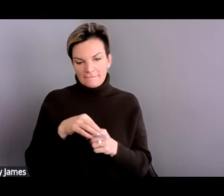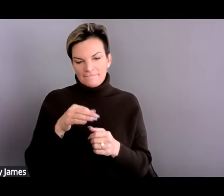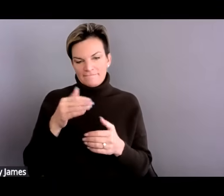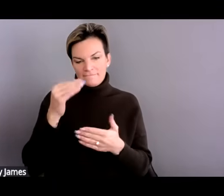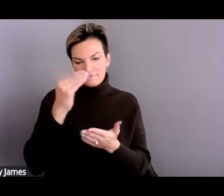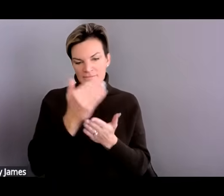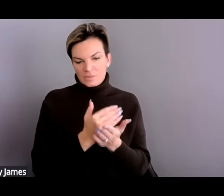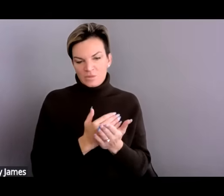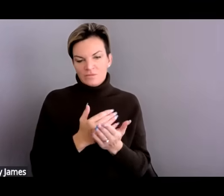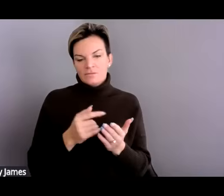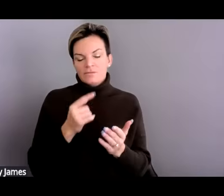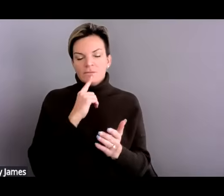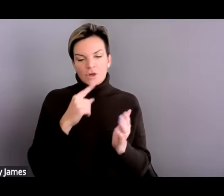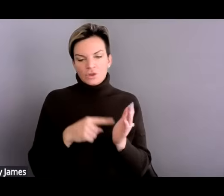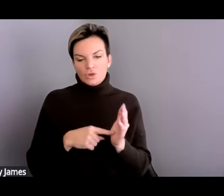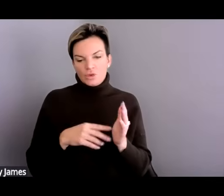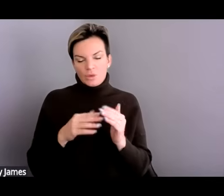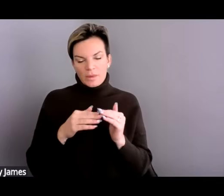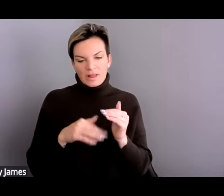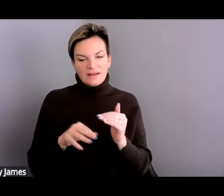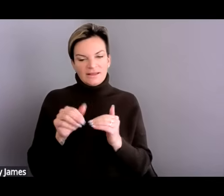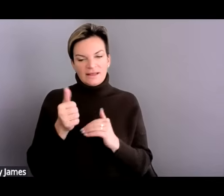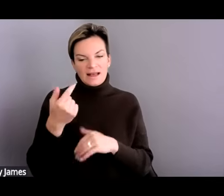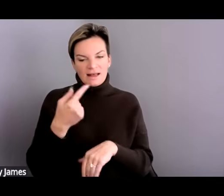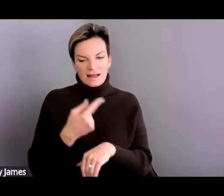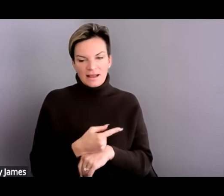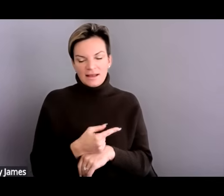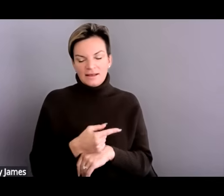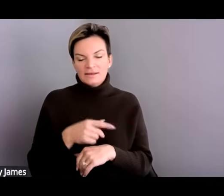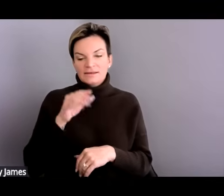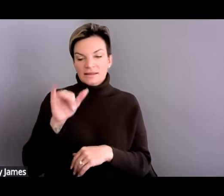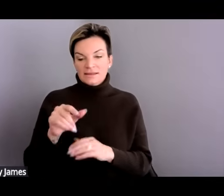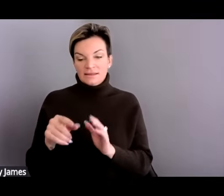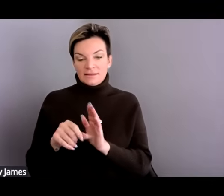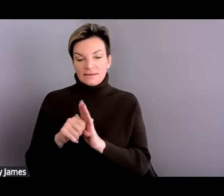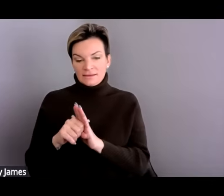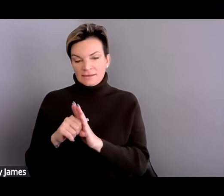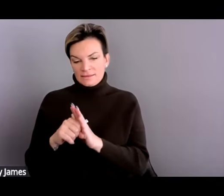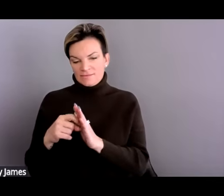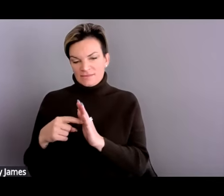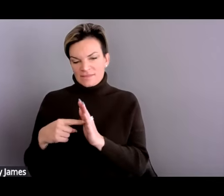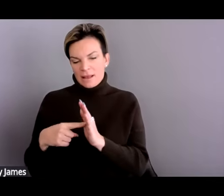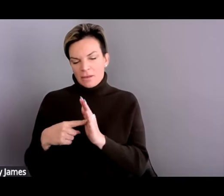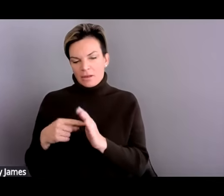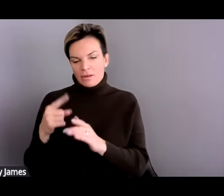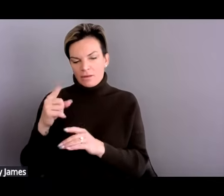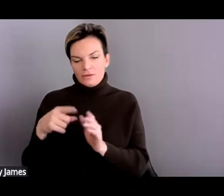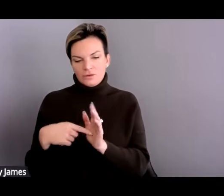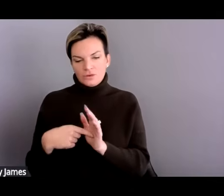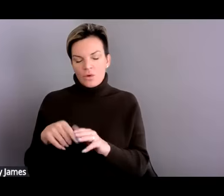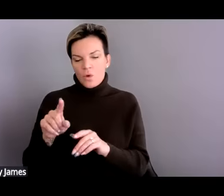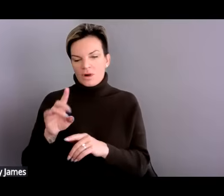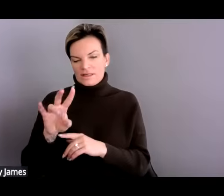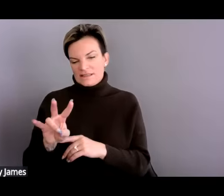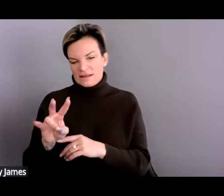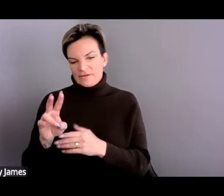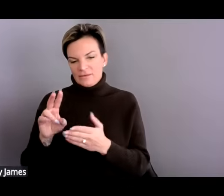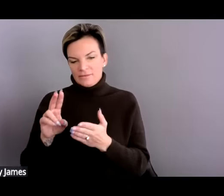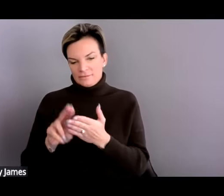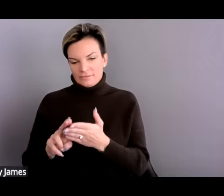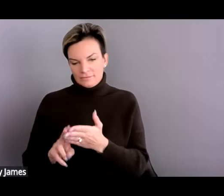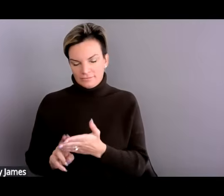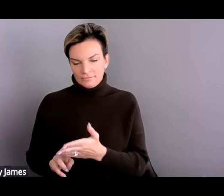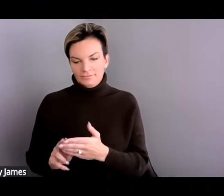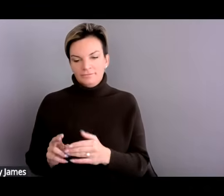of the disclosure of the sample as opposed to 7 for candidate petitions. So I have one other substantive comment on